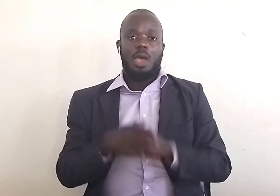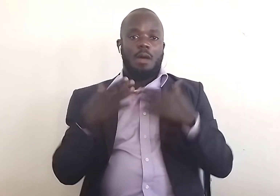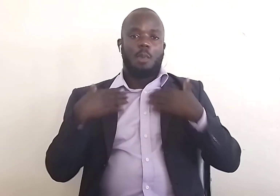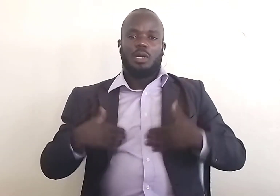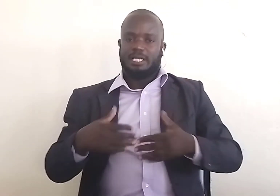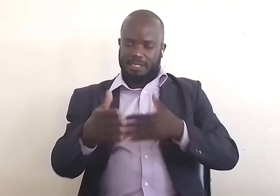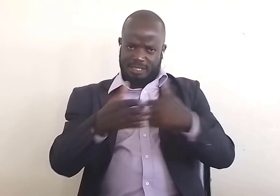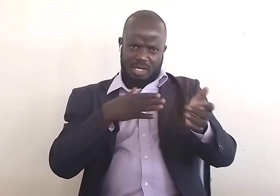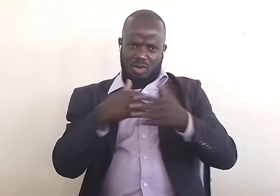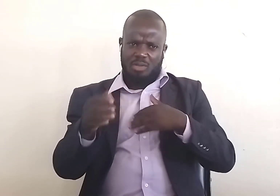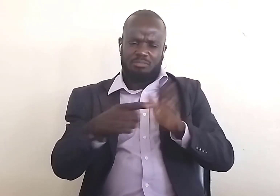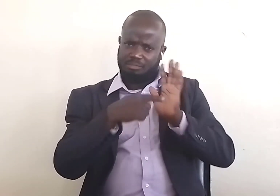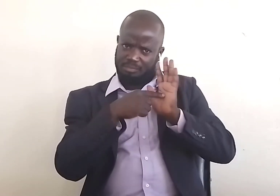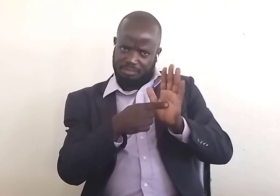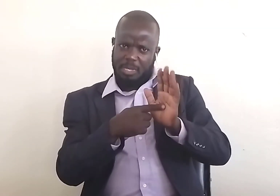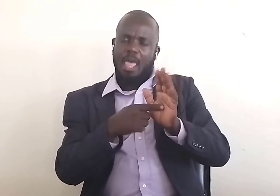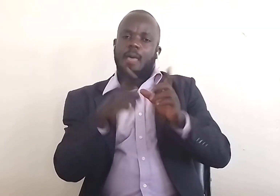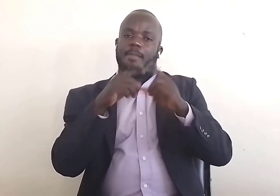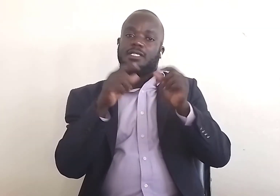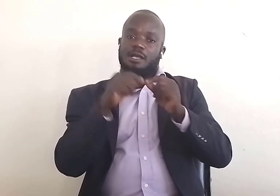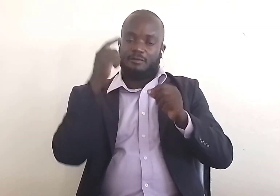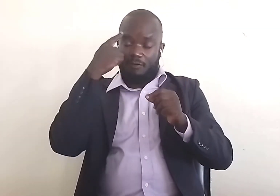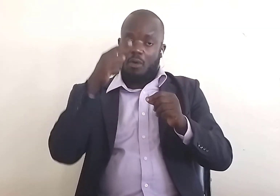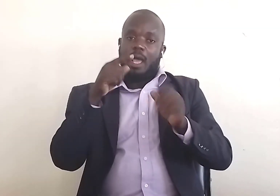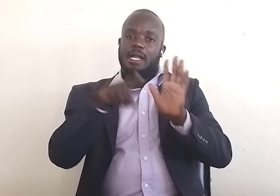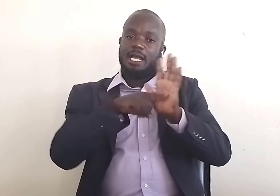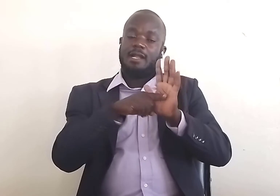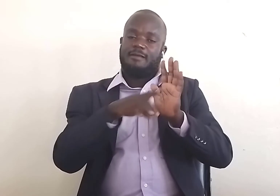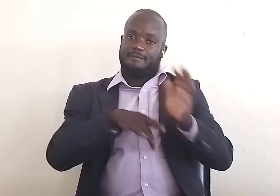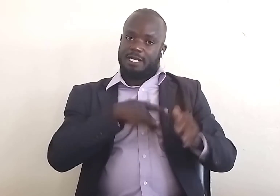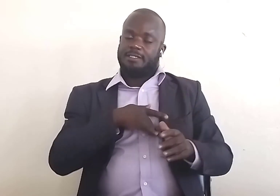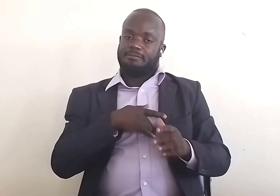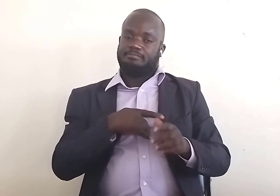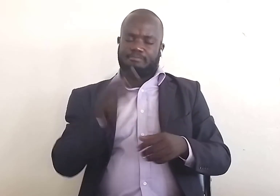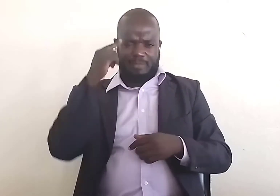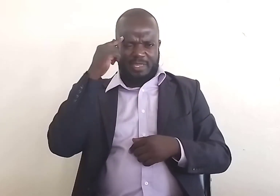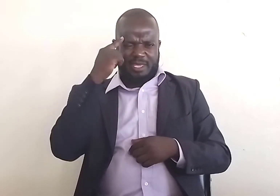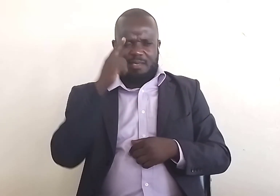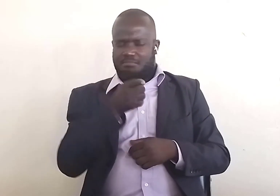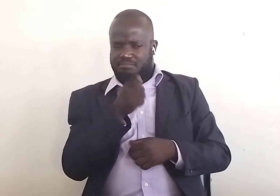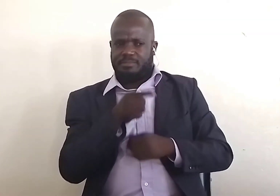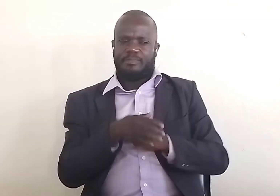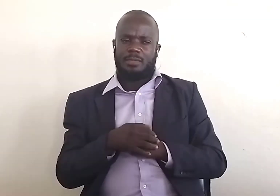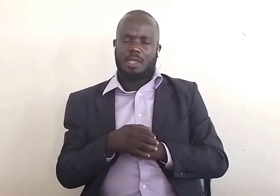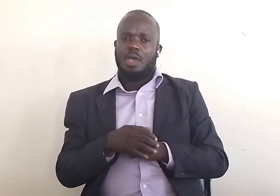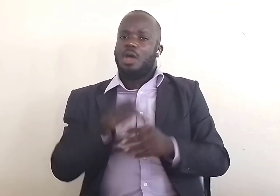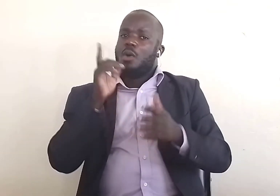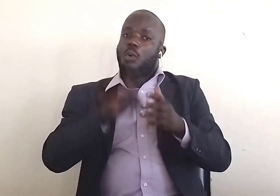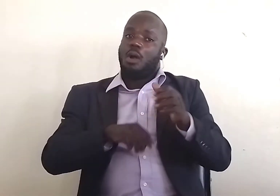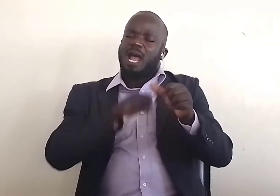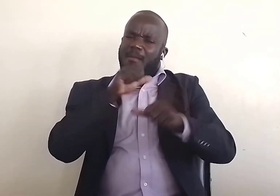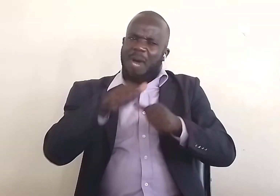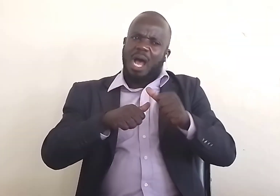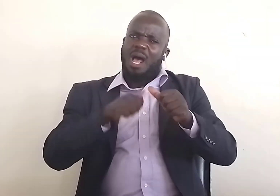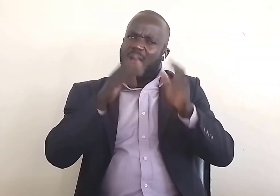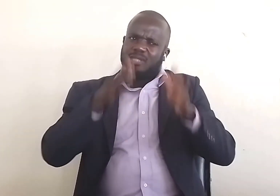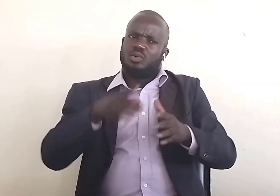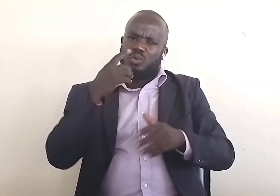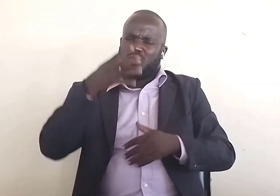message for the following negative feelings? Think about this. What would a person who's aggravated look like?